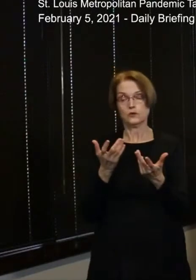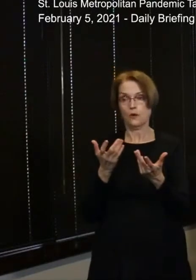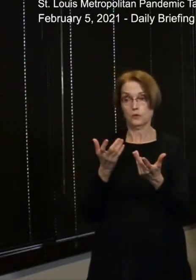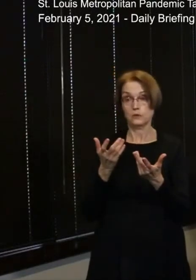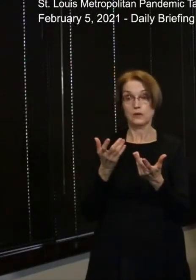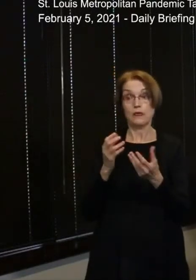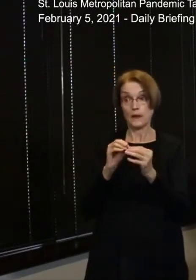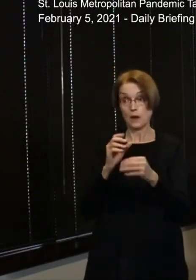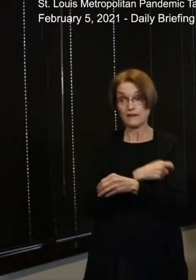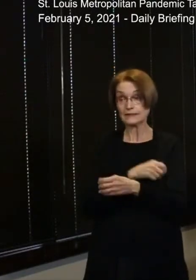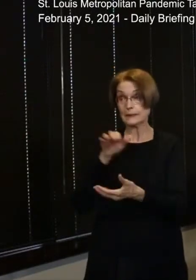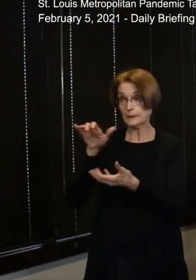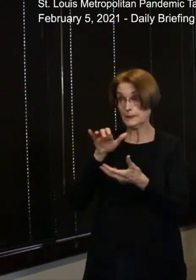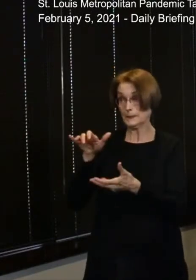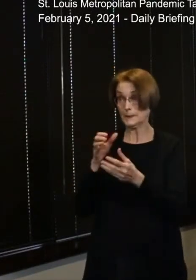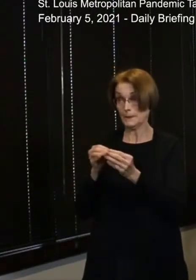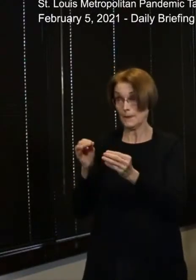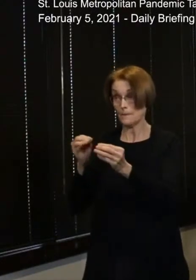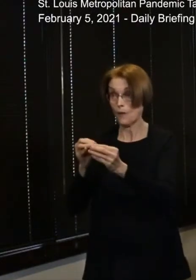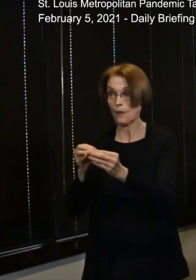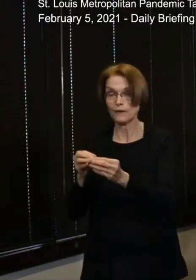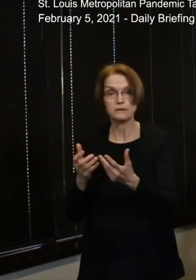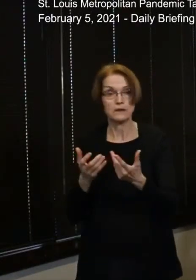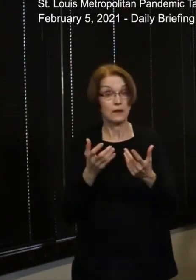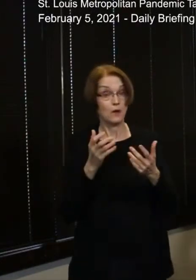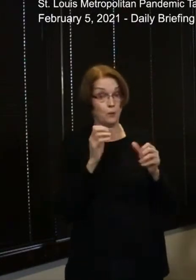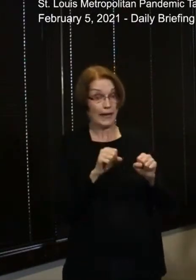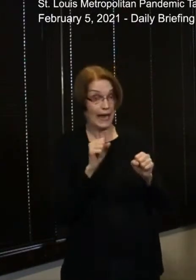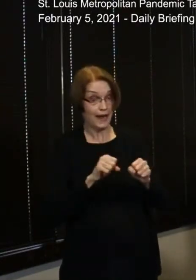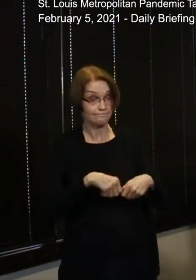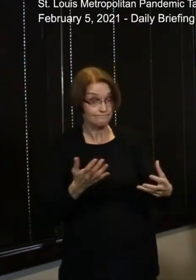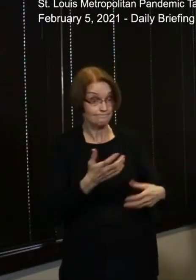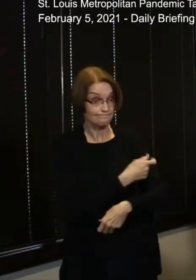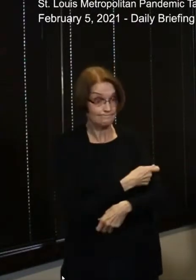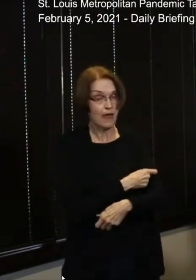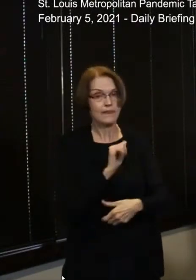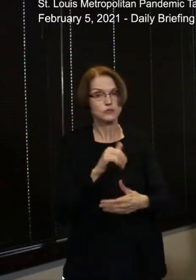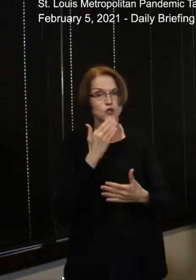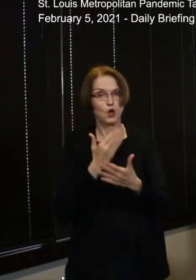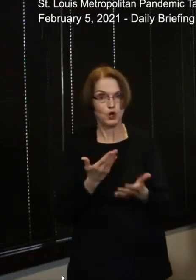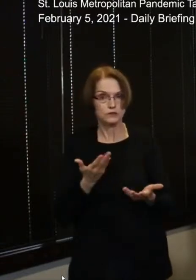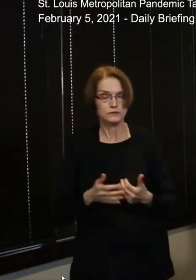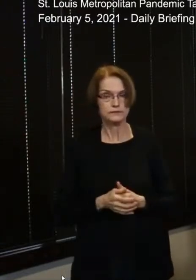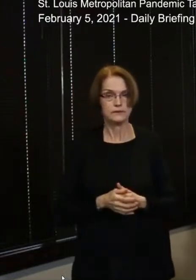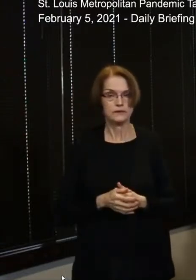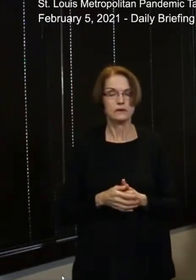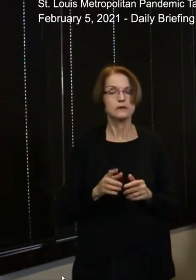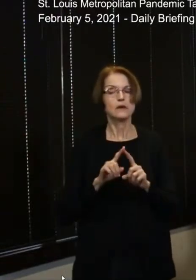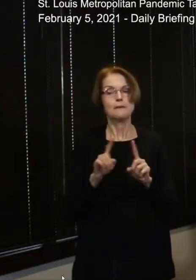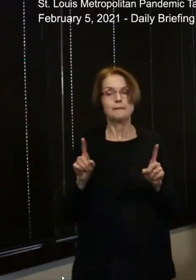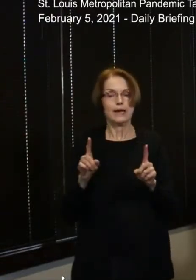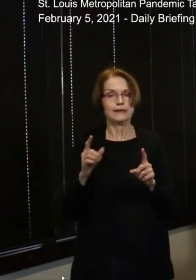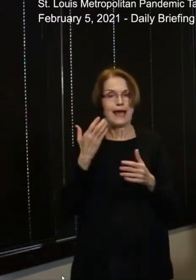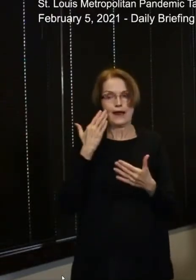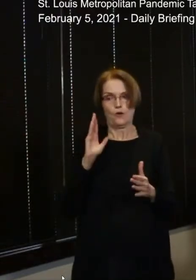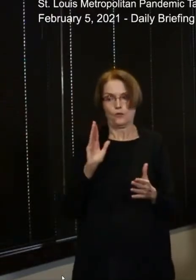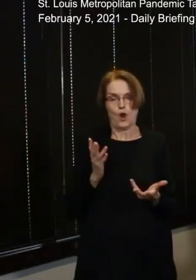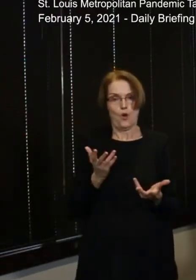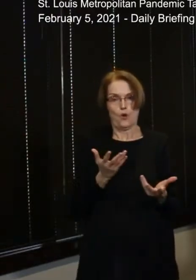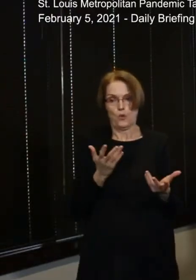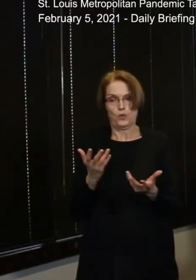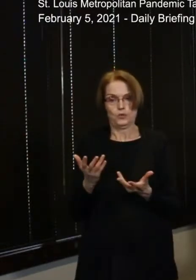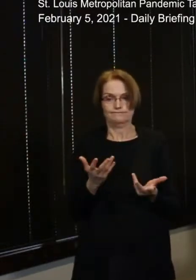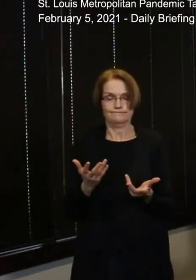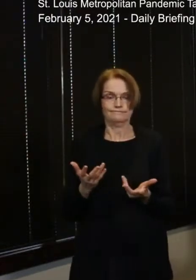state and the ability to vaccinate people is a good thing. Now, with that being said, I don't know what the